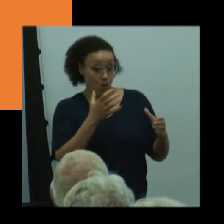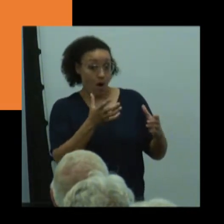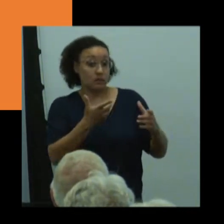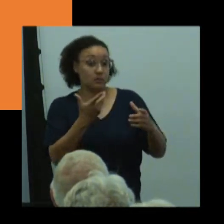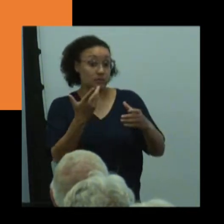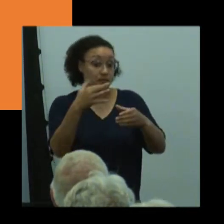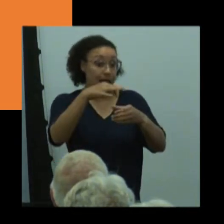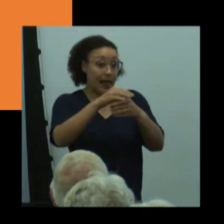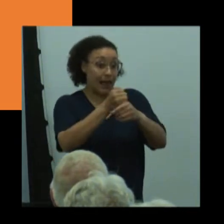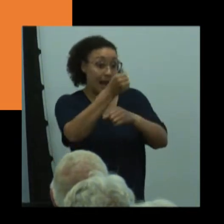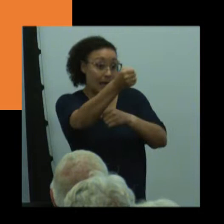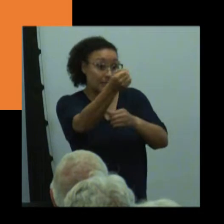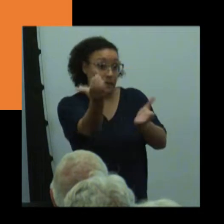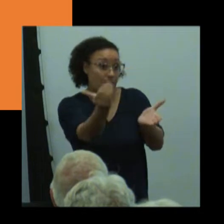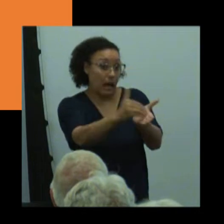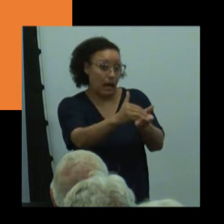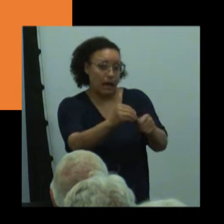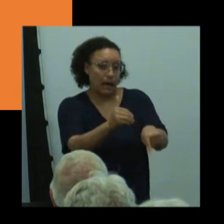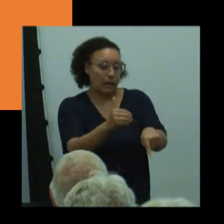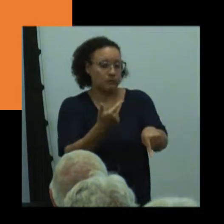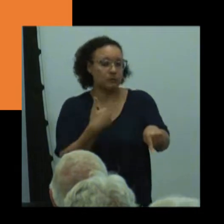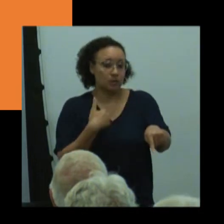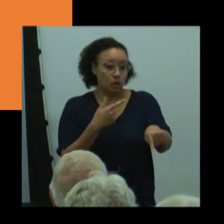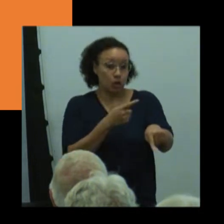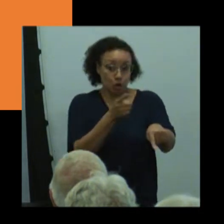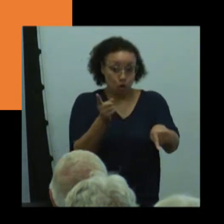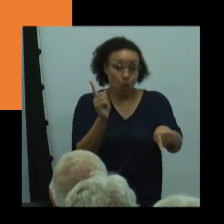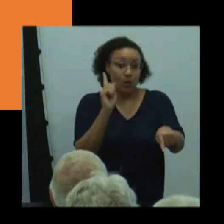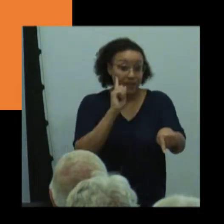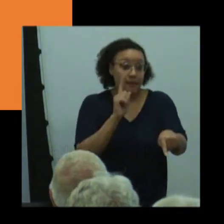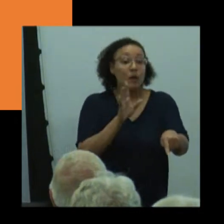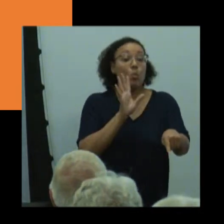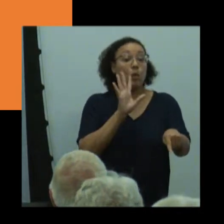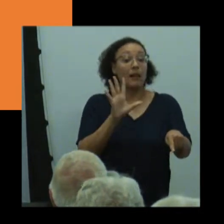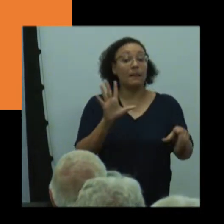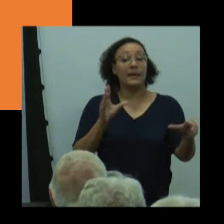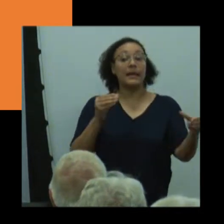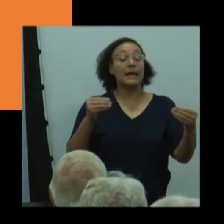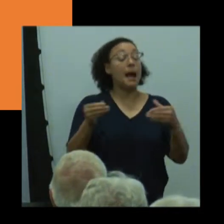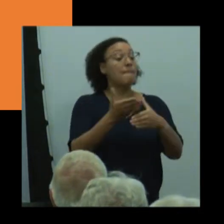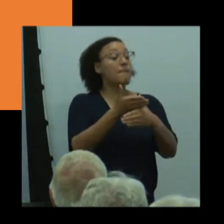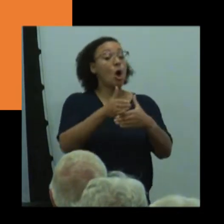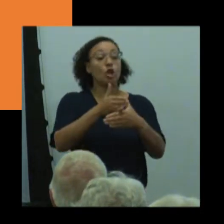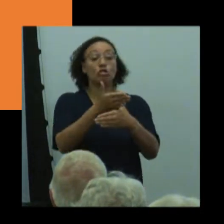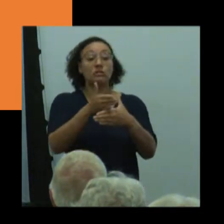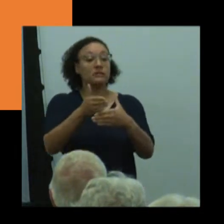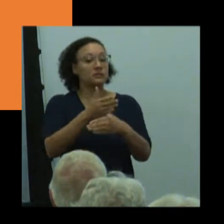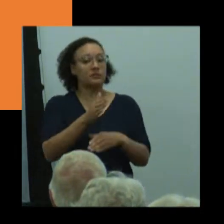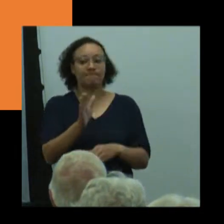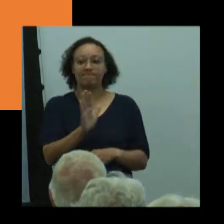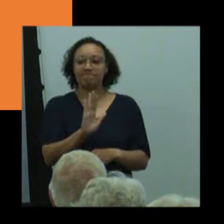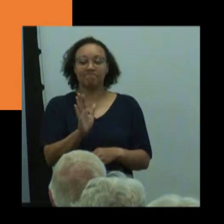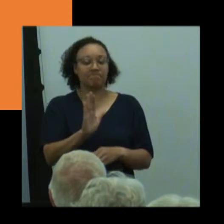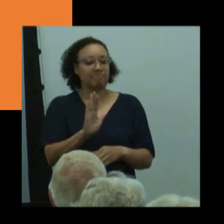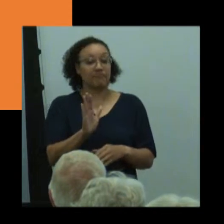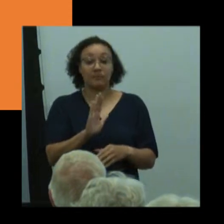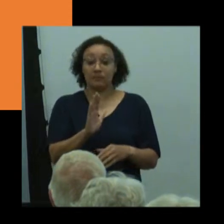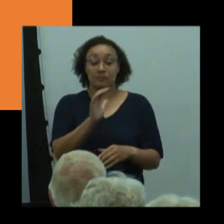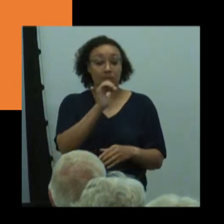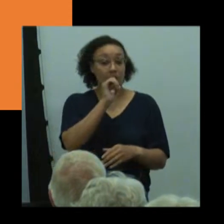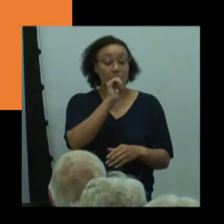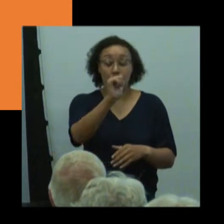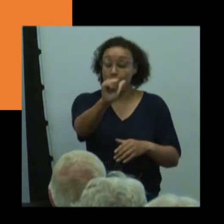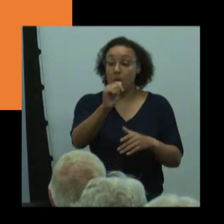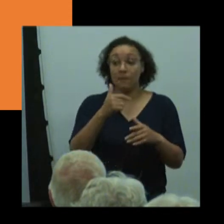what is this person, how moderate do you think they're going to be? not so moderate because they know if